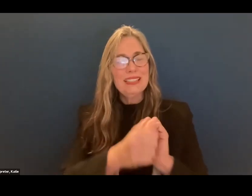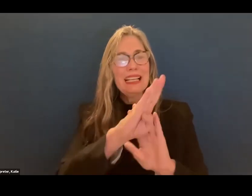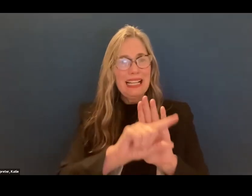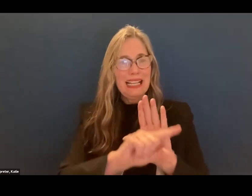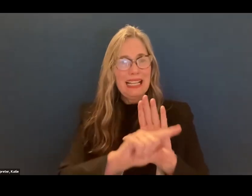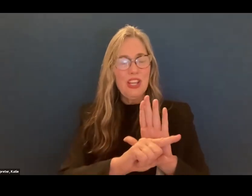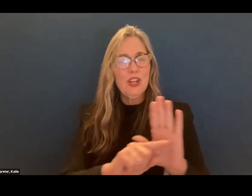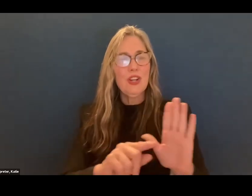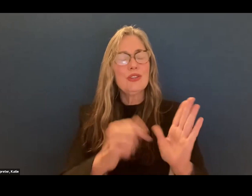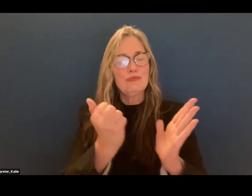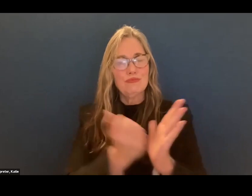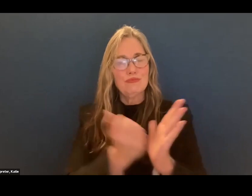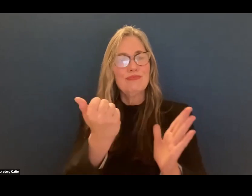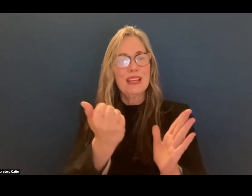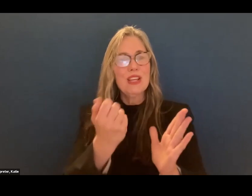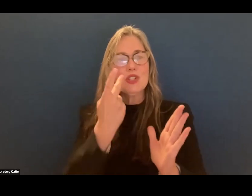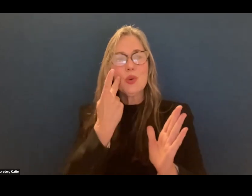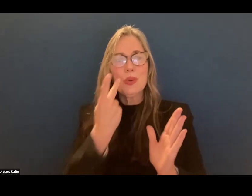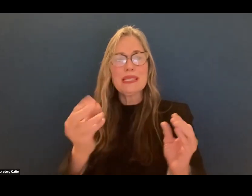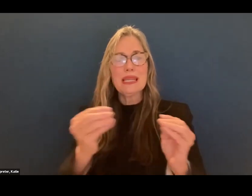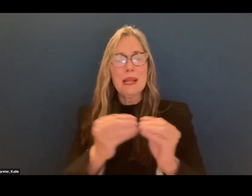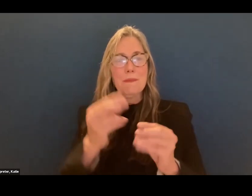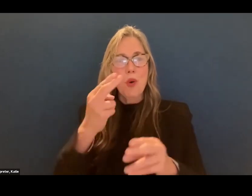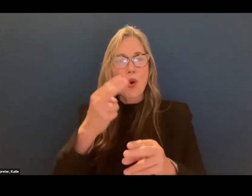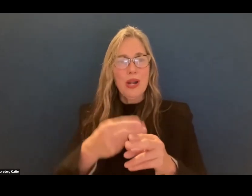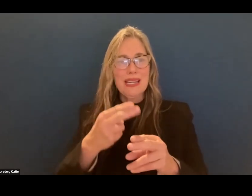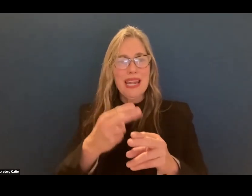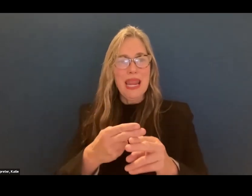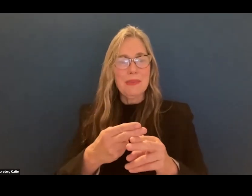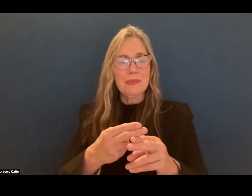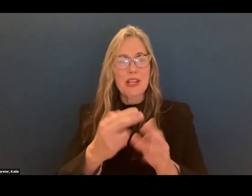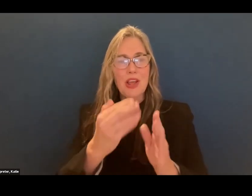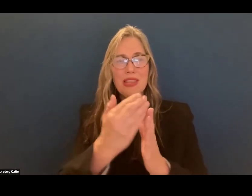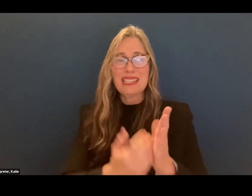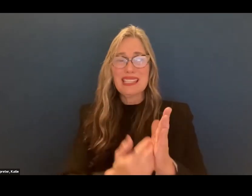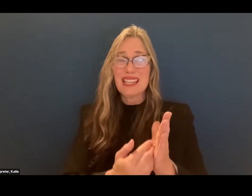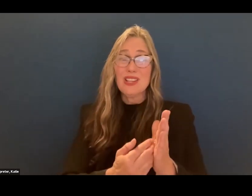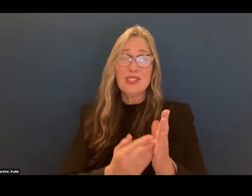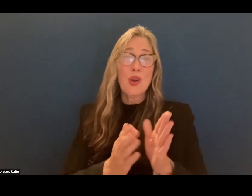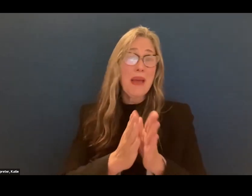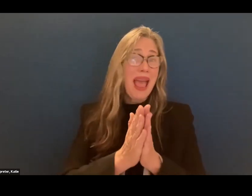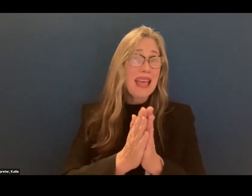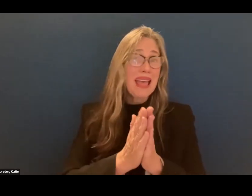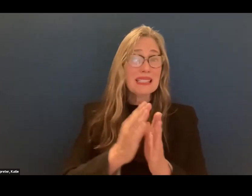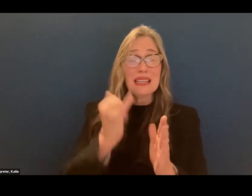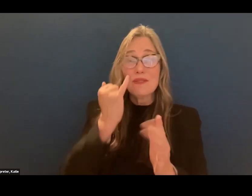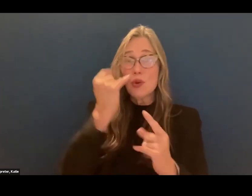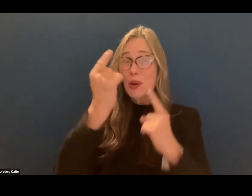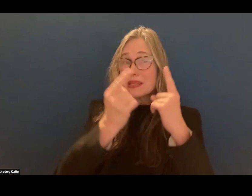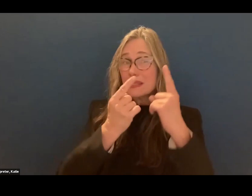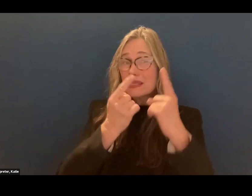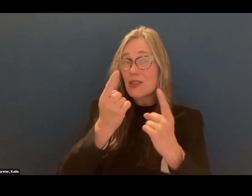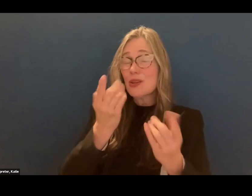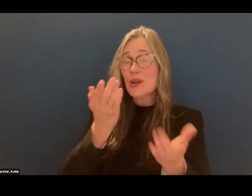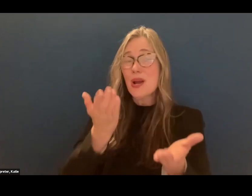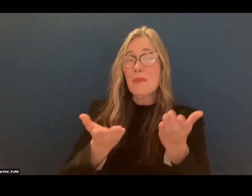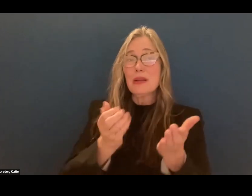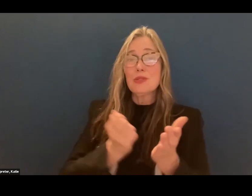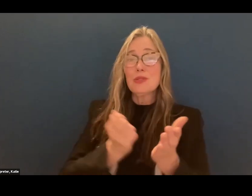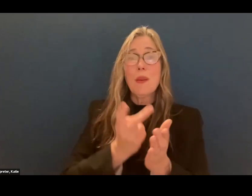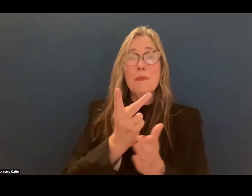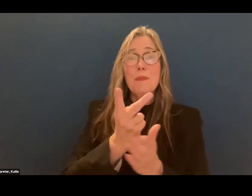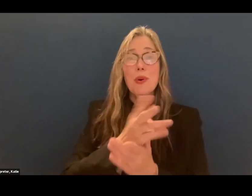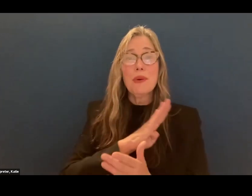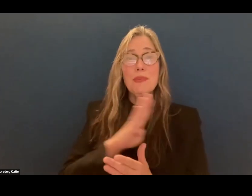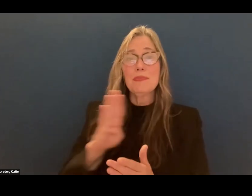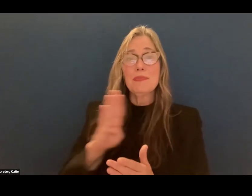meeting as well. With that, I want to ask for your consideration of approval of this list. Any requests to